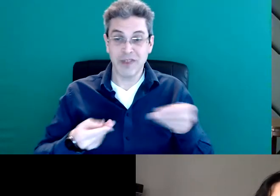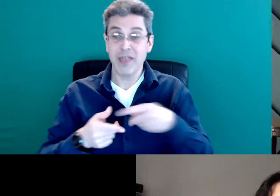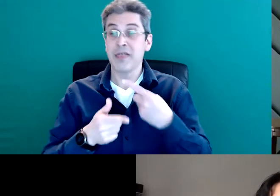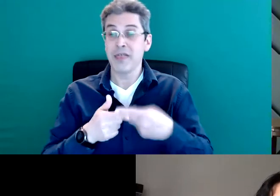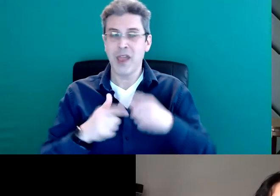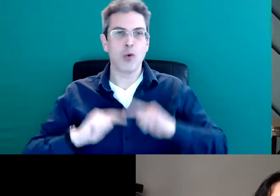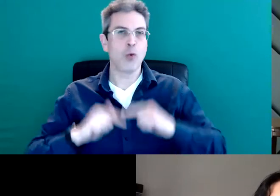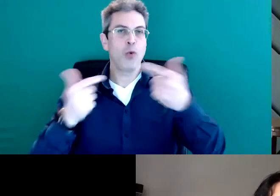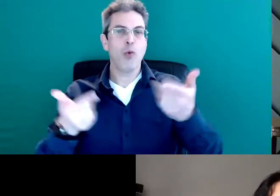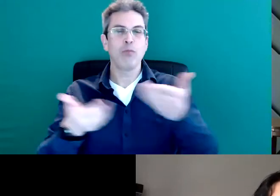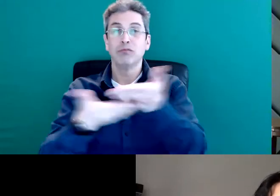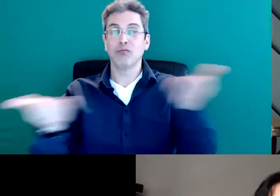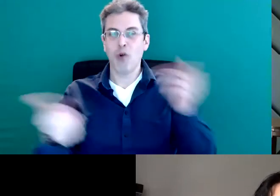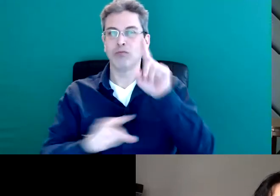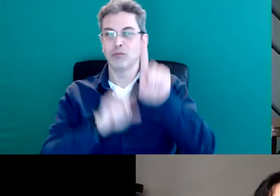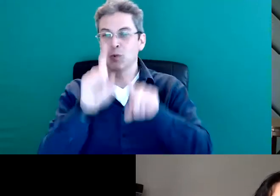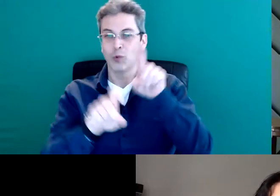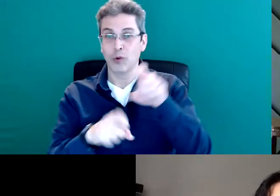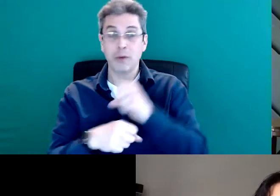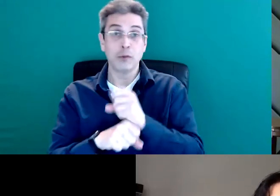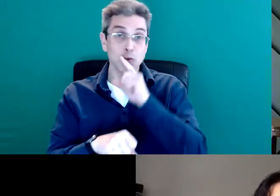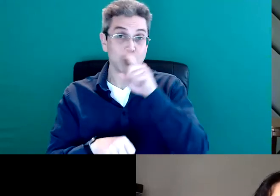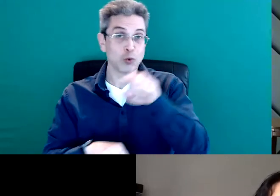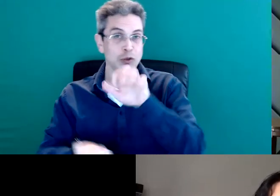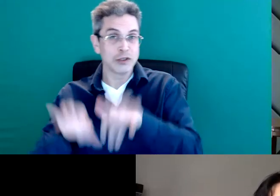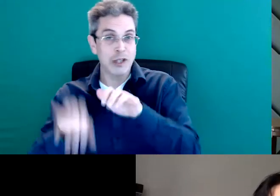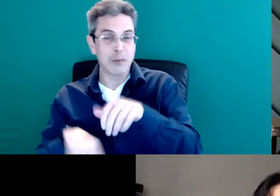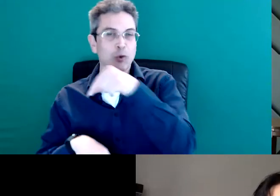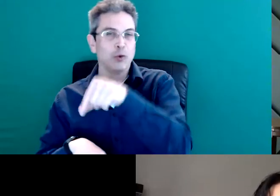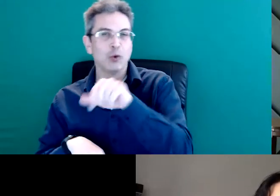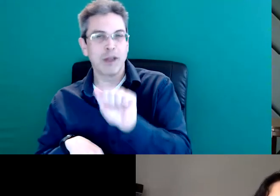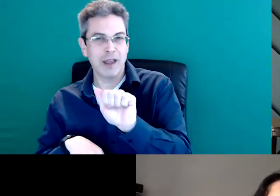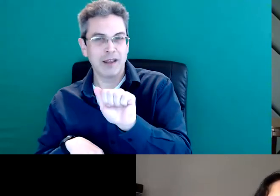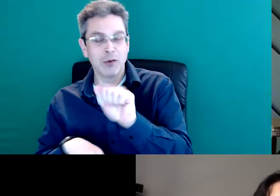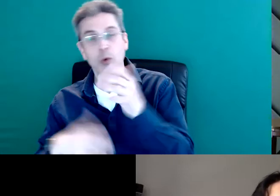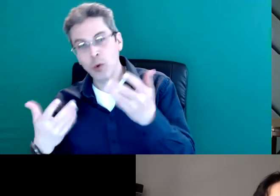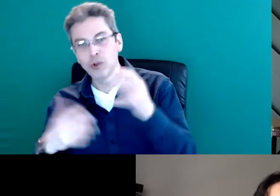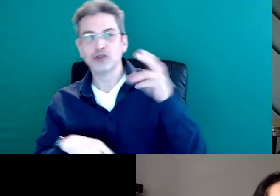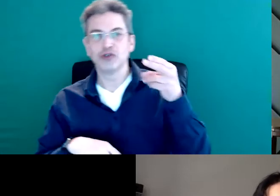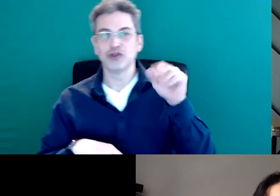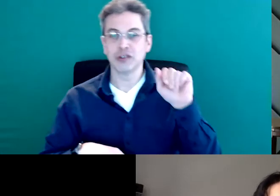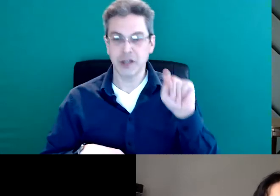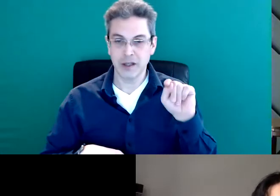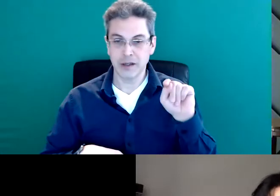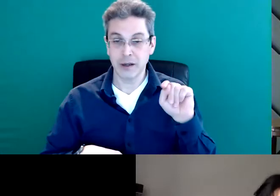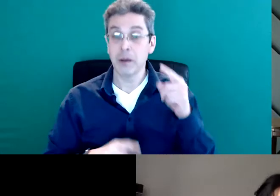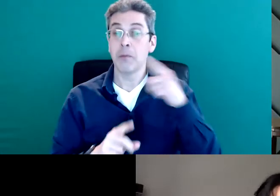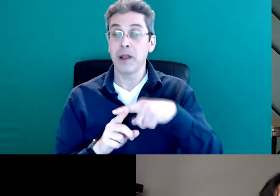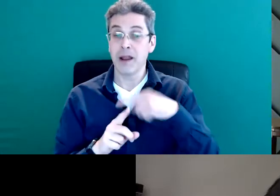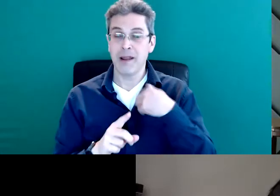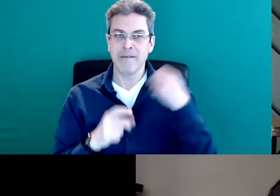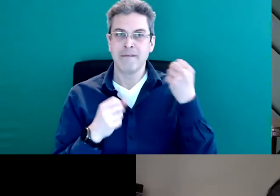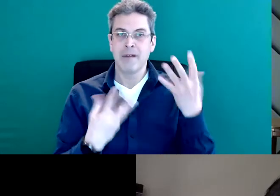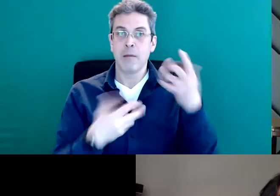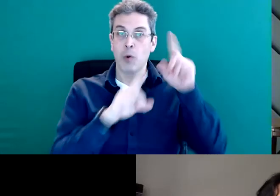to ask questions, so make sure you type yours in the Q&A box or in the chat. We have also collected a lot of great questions from